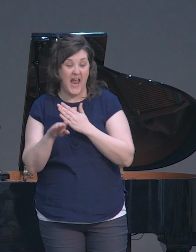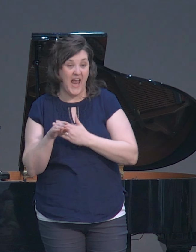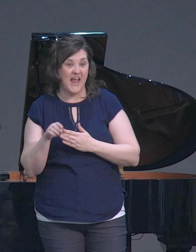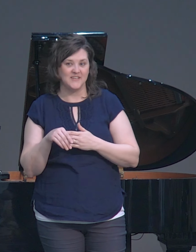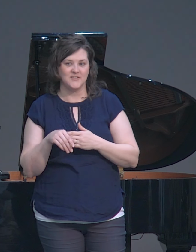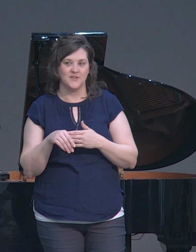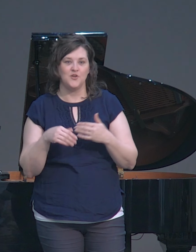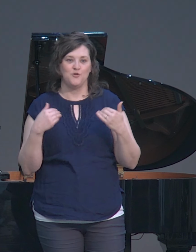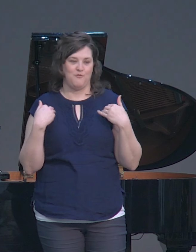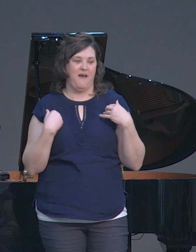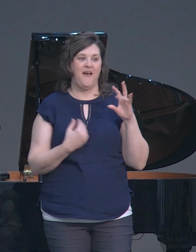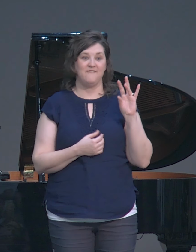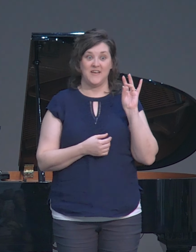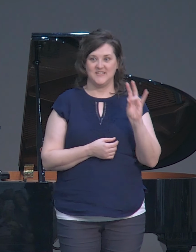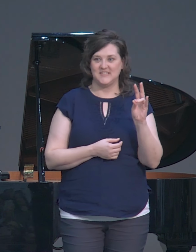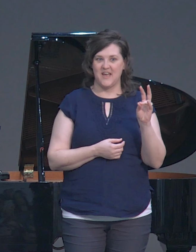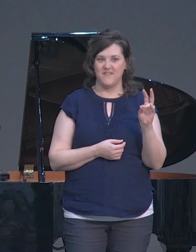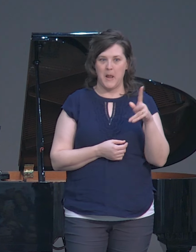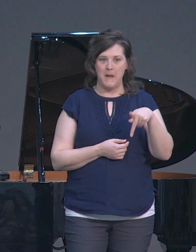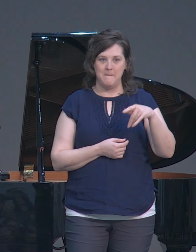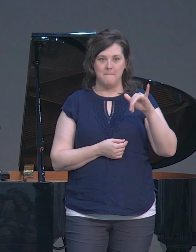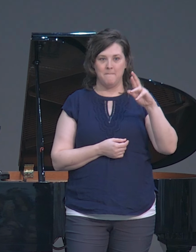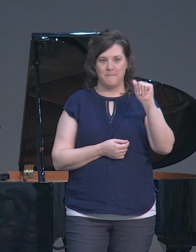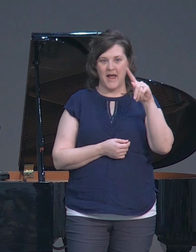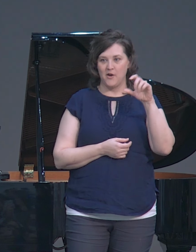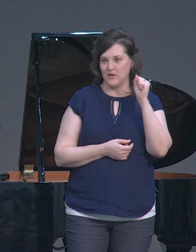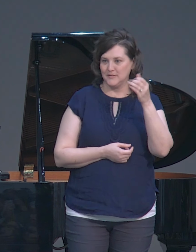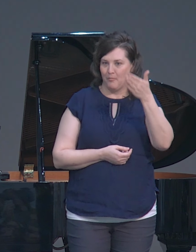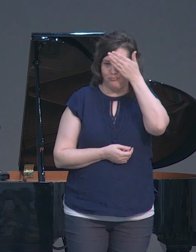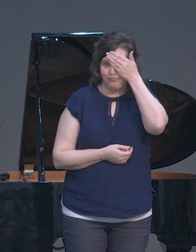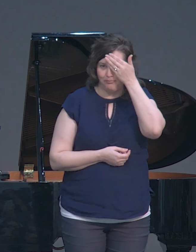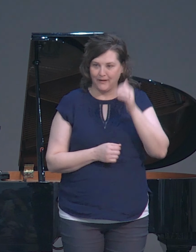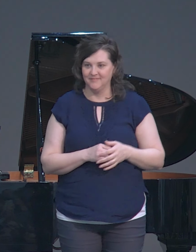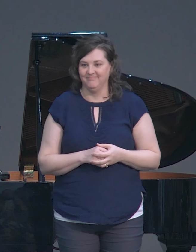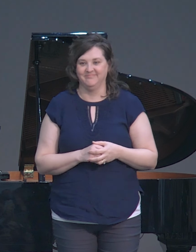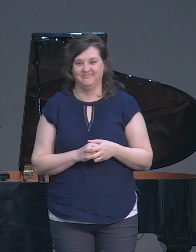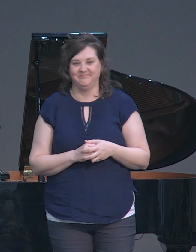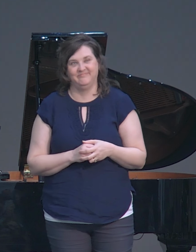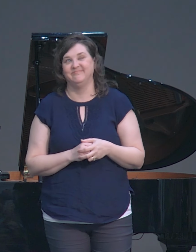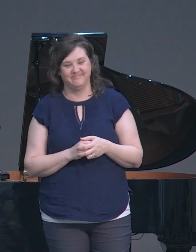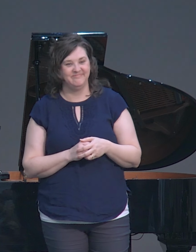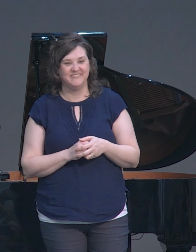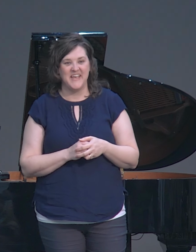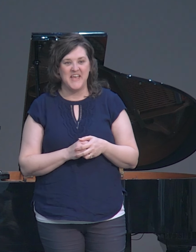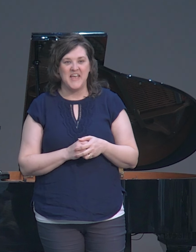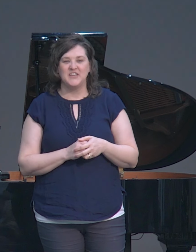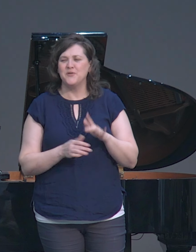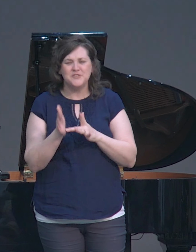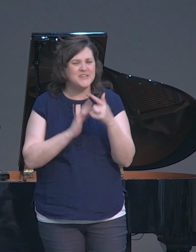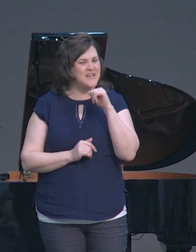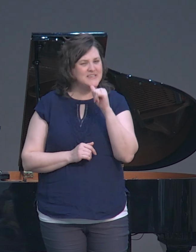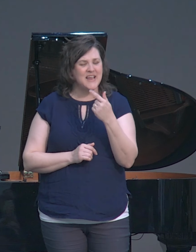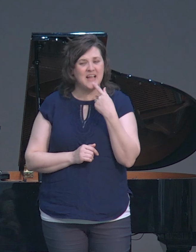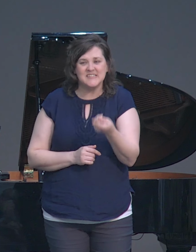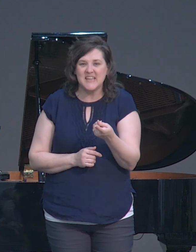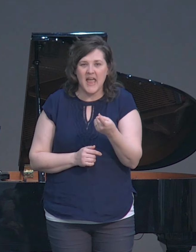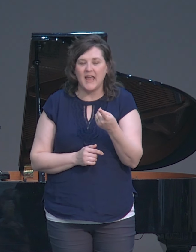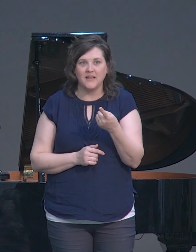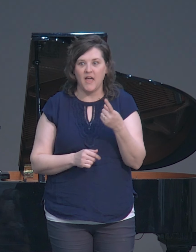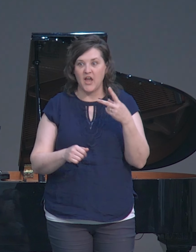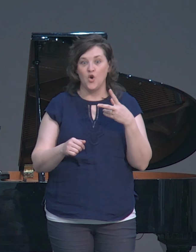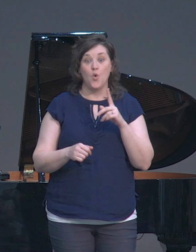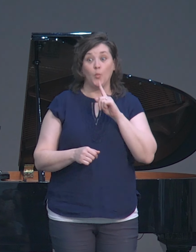I was told that after the last sermon this morning. Jesus is not literally saying cut out your eye or cut off your hand.